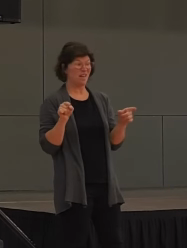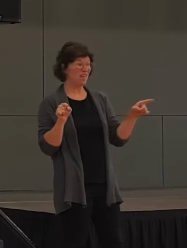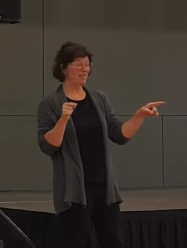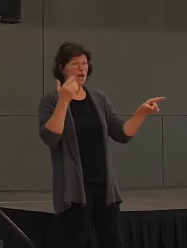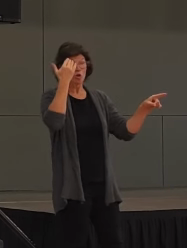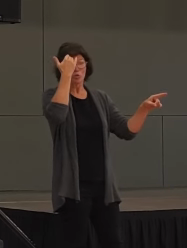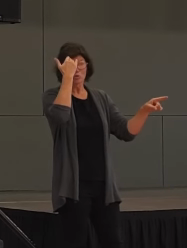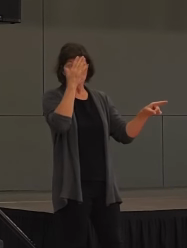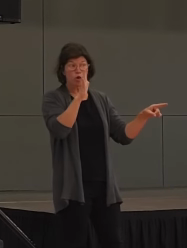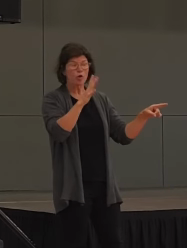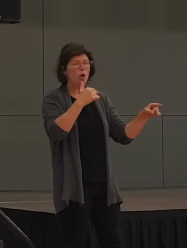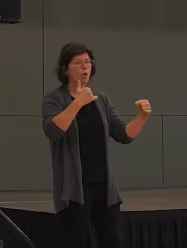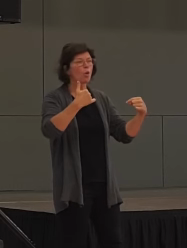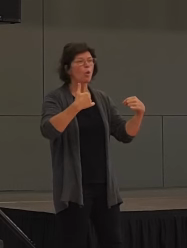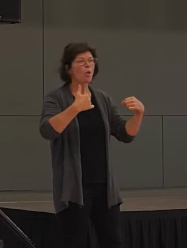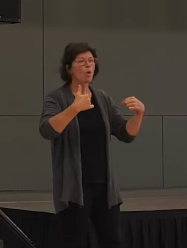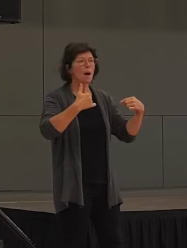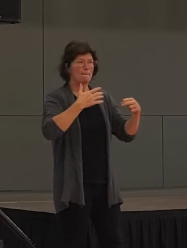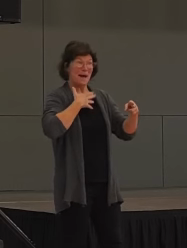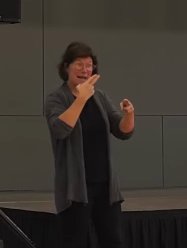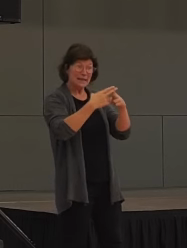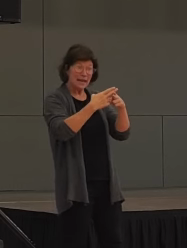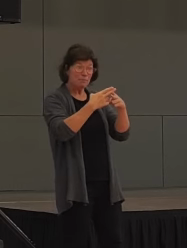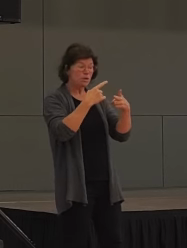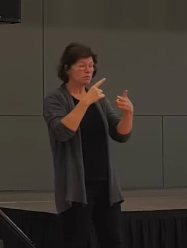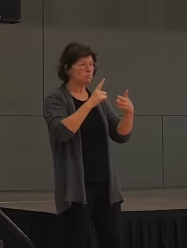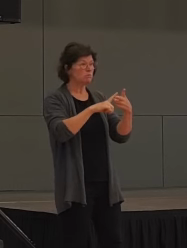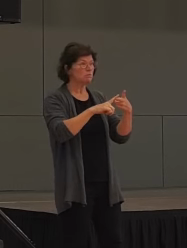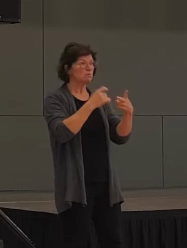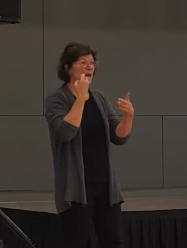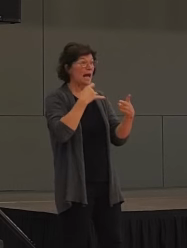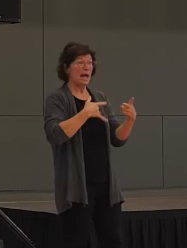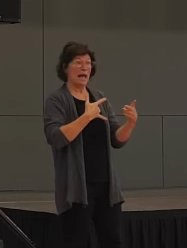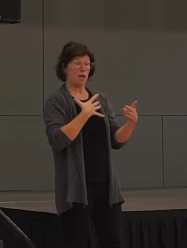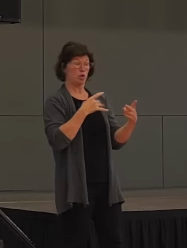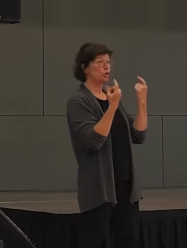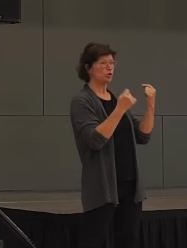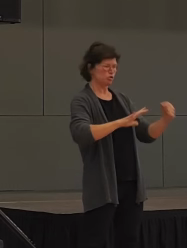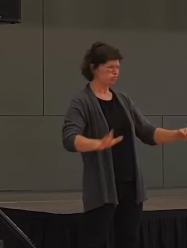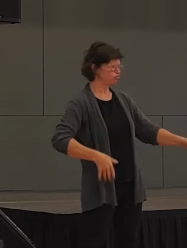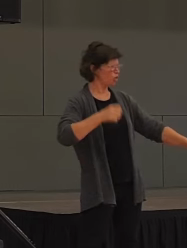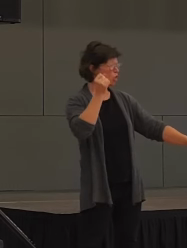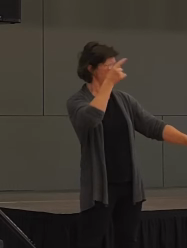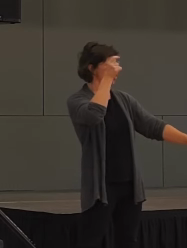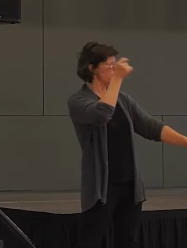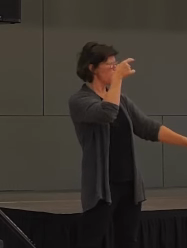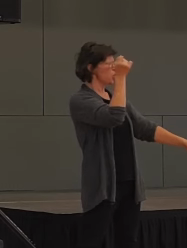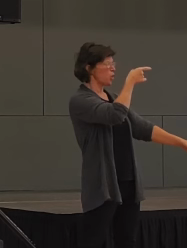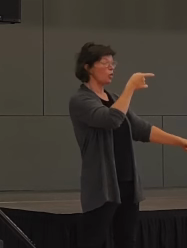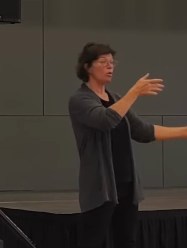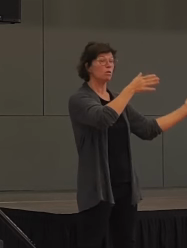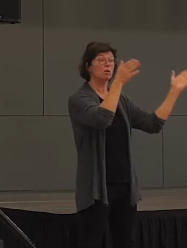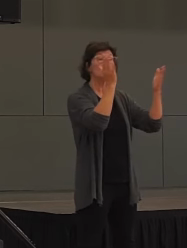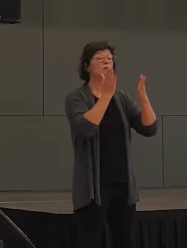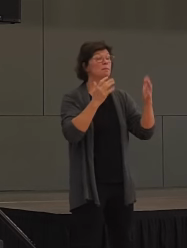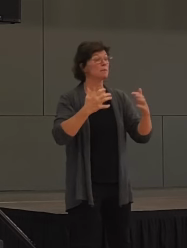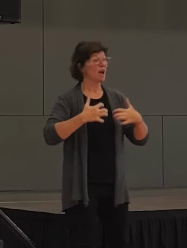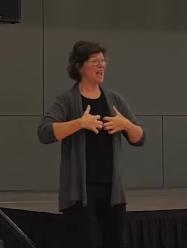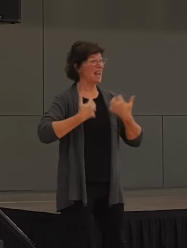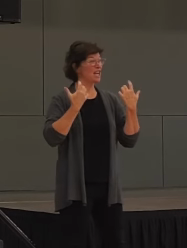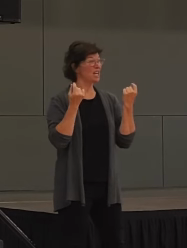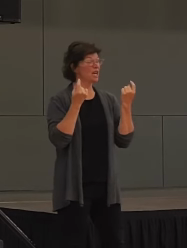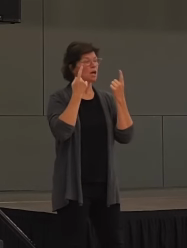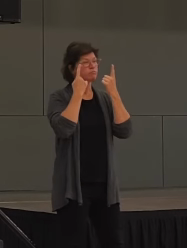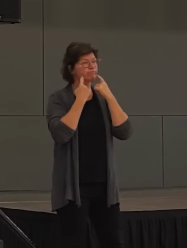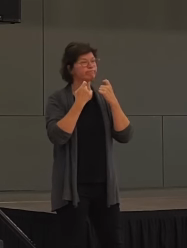time to figure out what I want to be called. So then it just goes through here some questions. People, when they are angry, they cry. So we